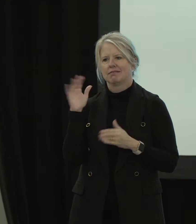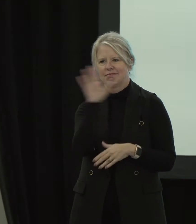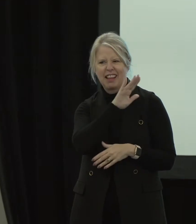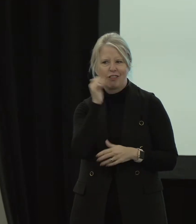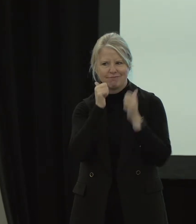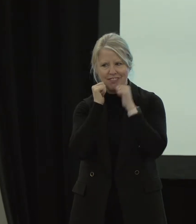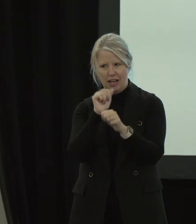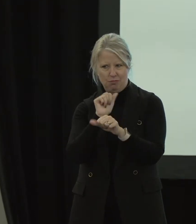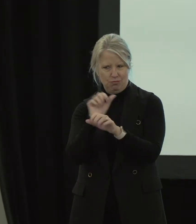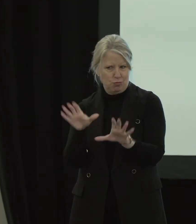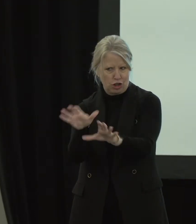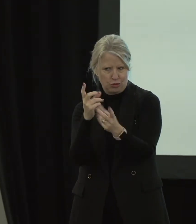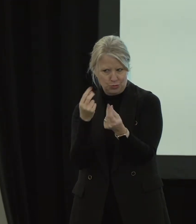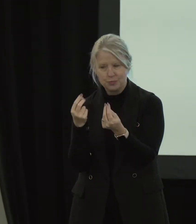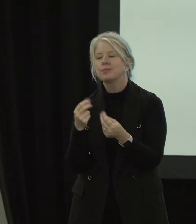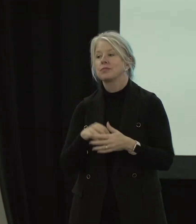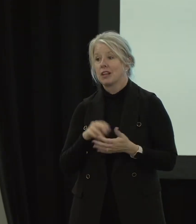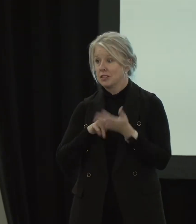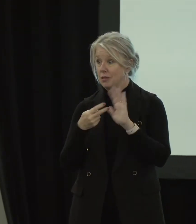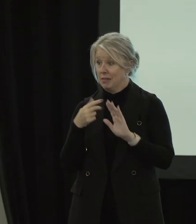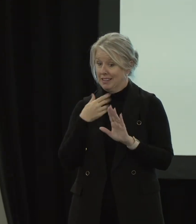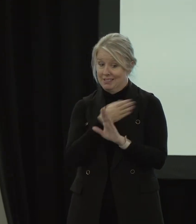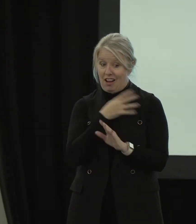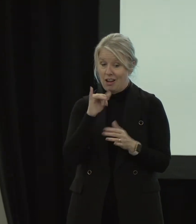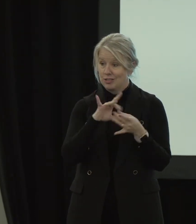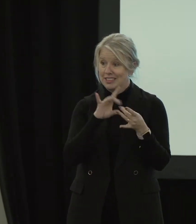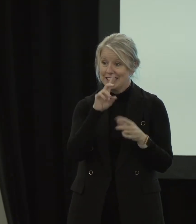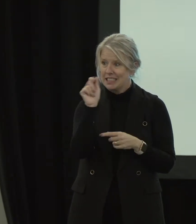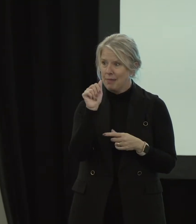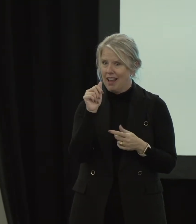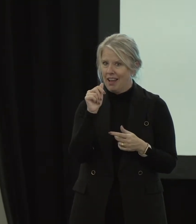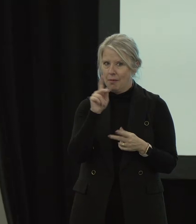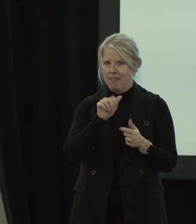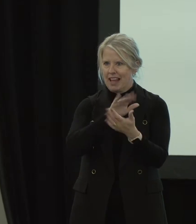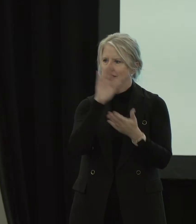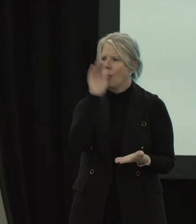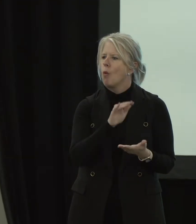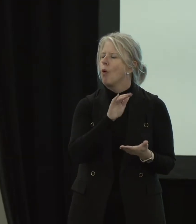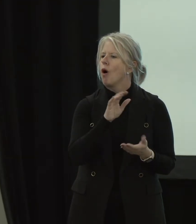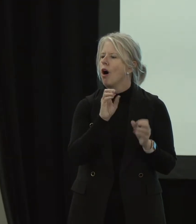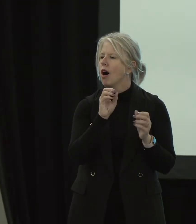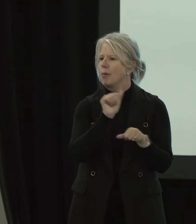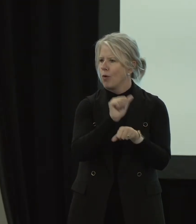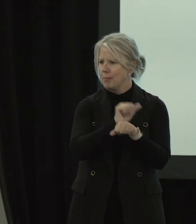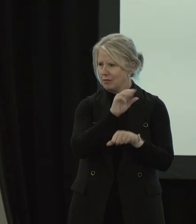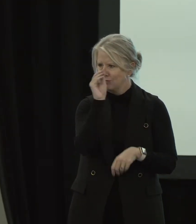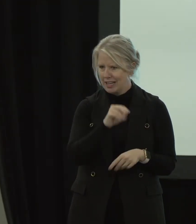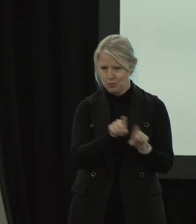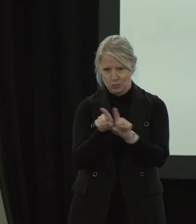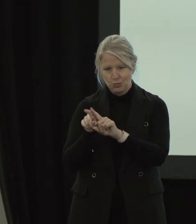activities. And as I mentioned previously, people with disabilities also face lower employment rates. Having access